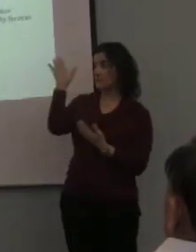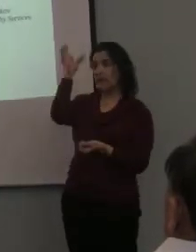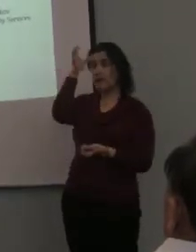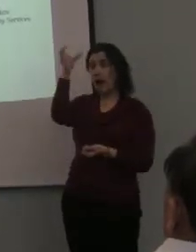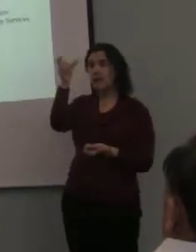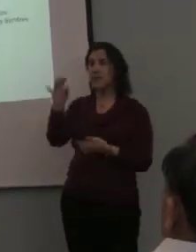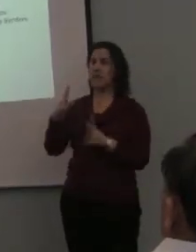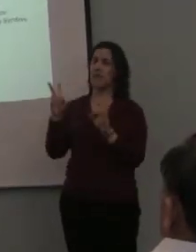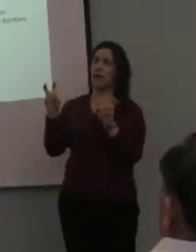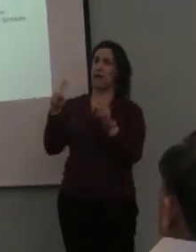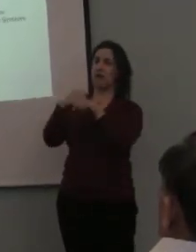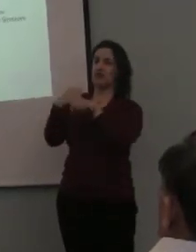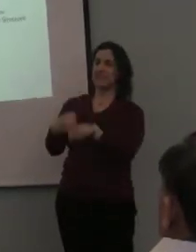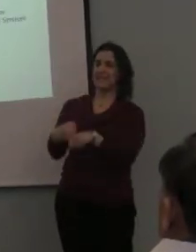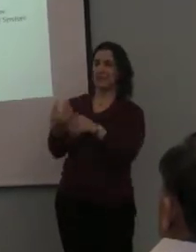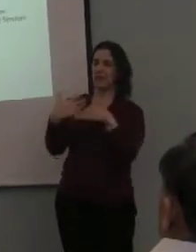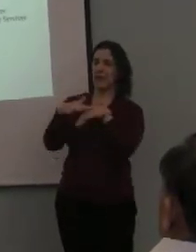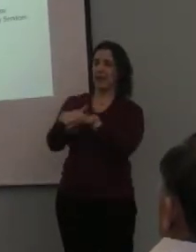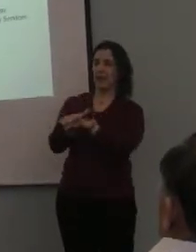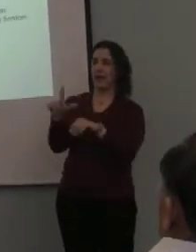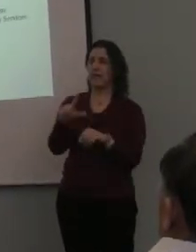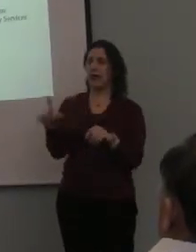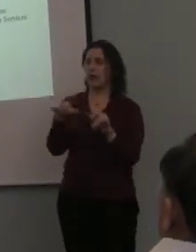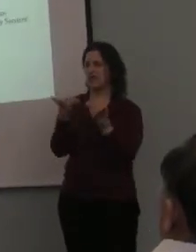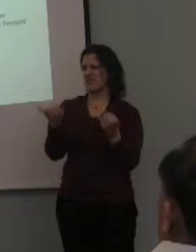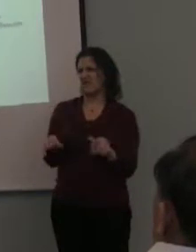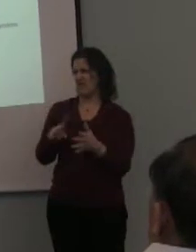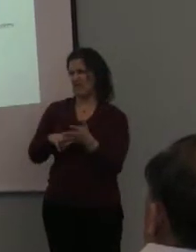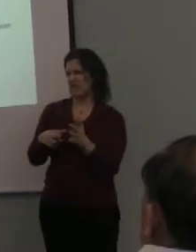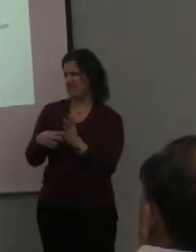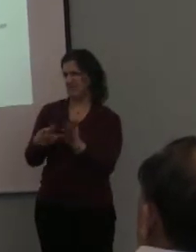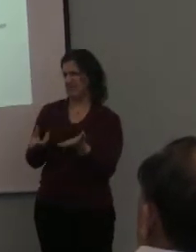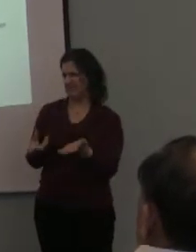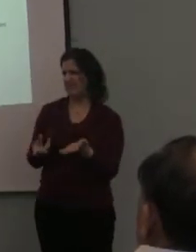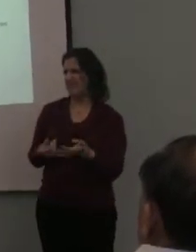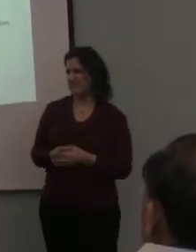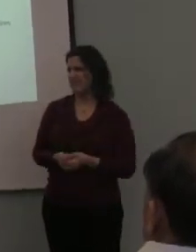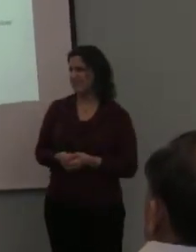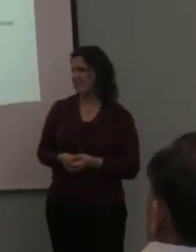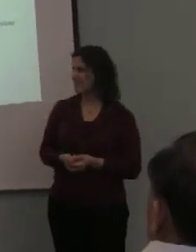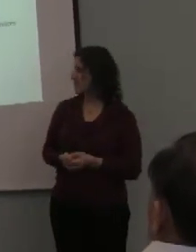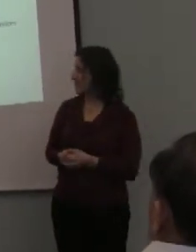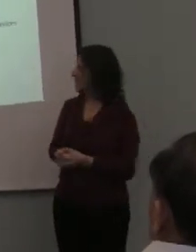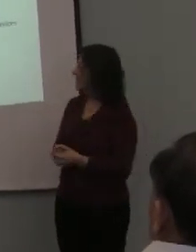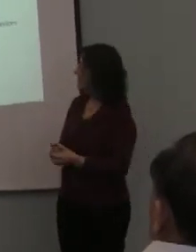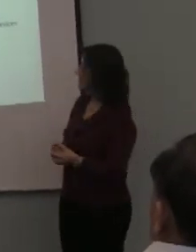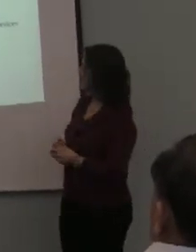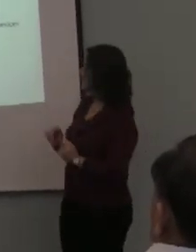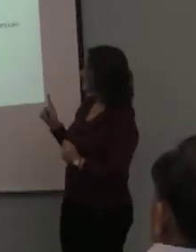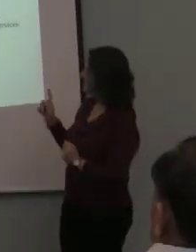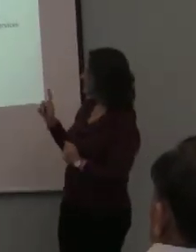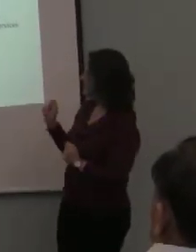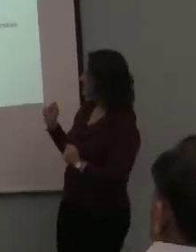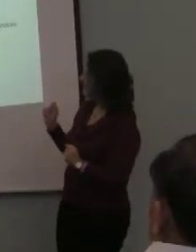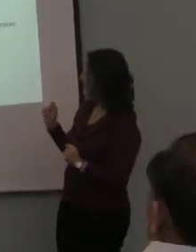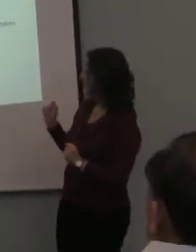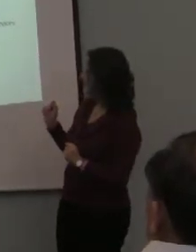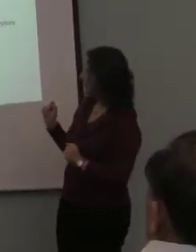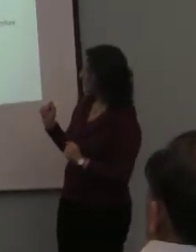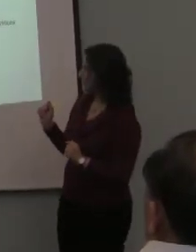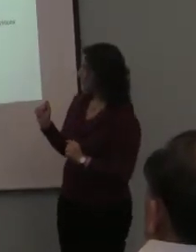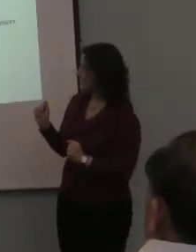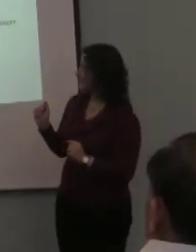of a traditional integrated library system. And in fact, let's think about what